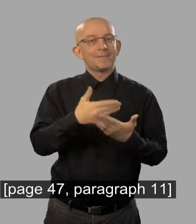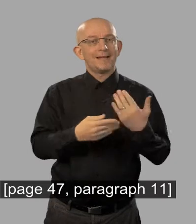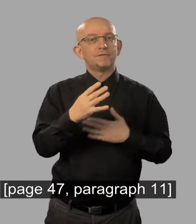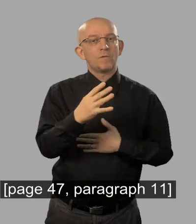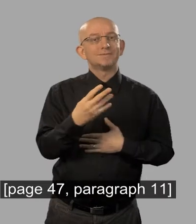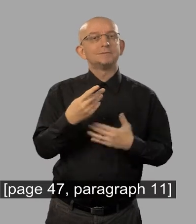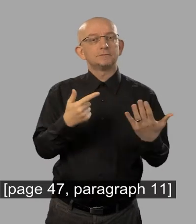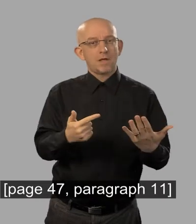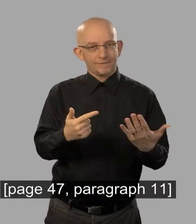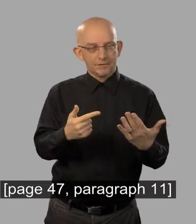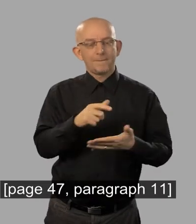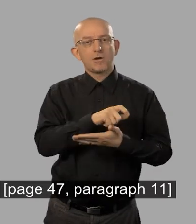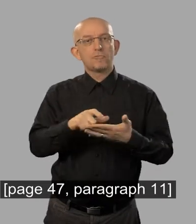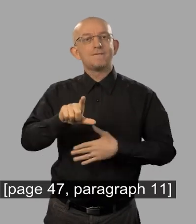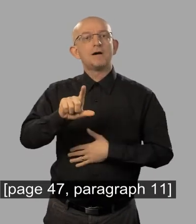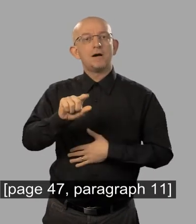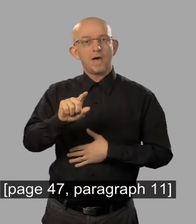Page 47, paragraph 11.